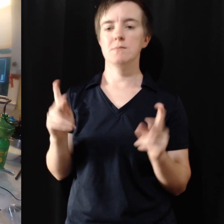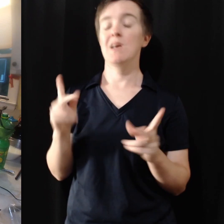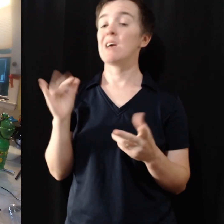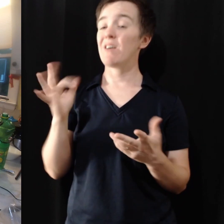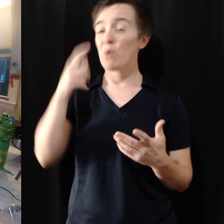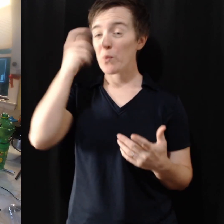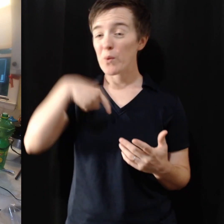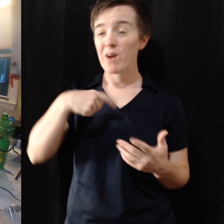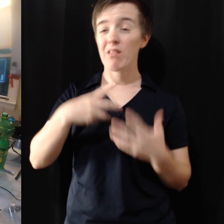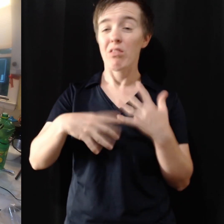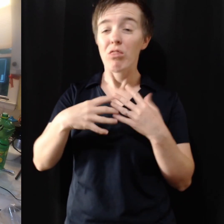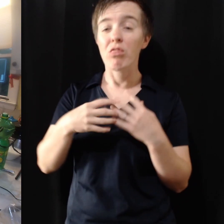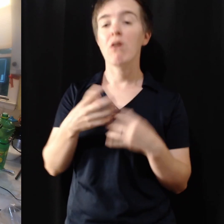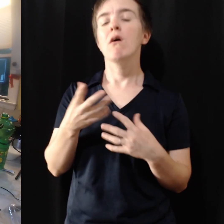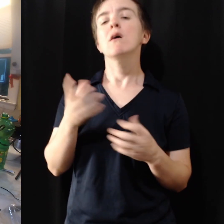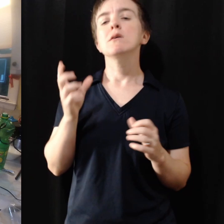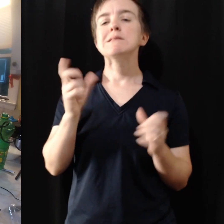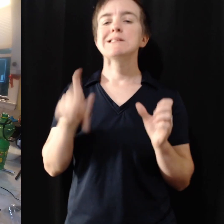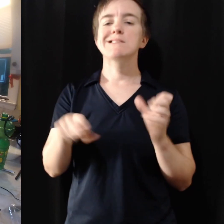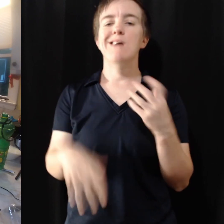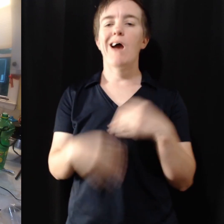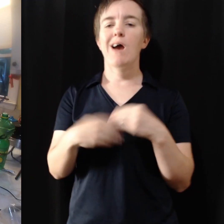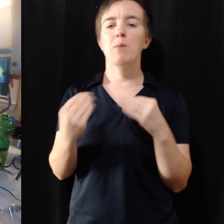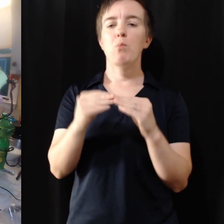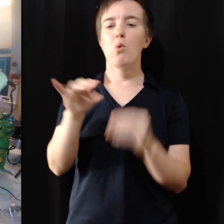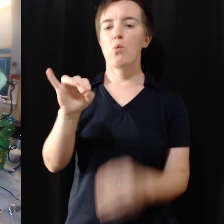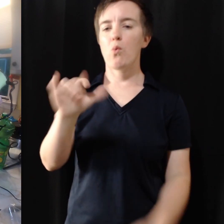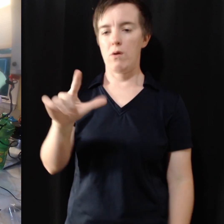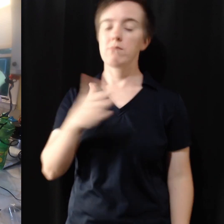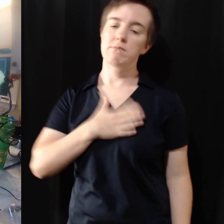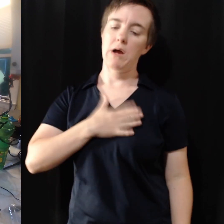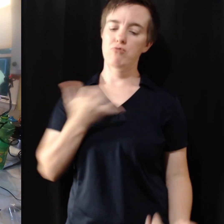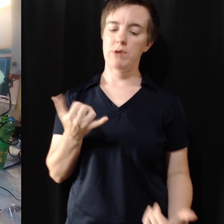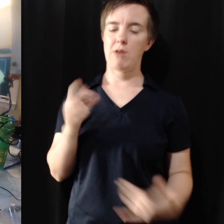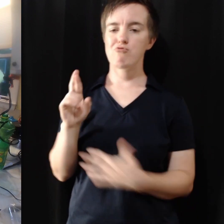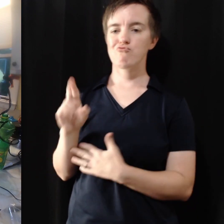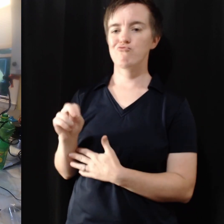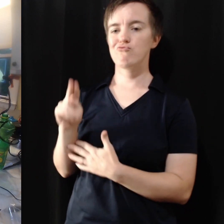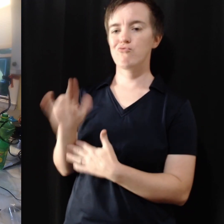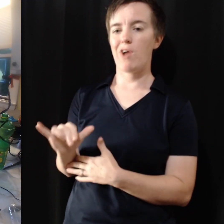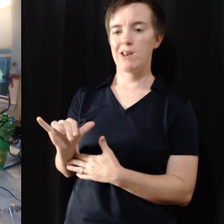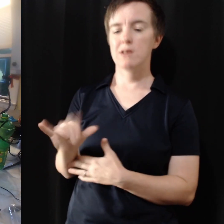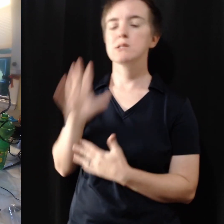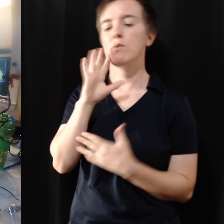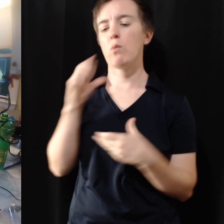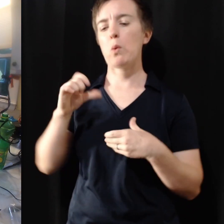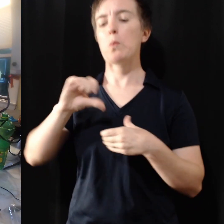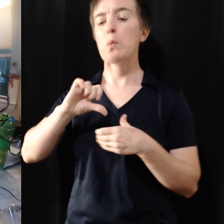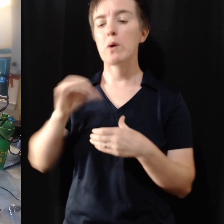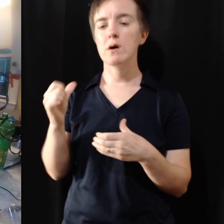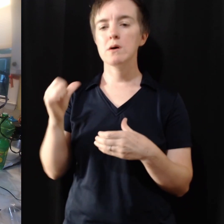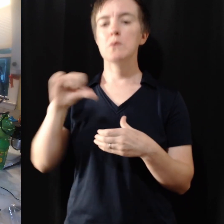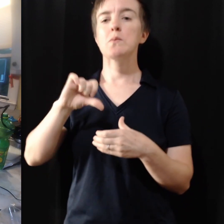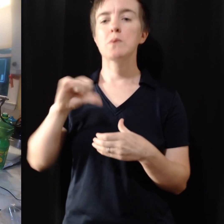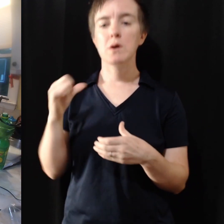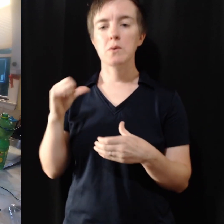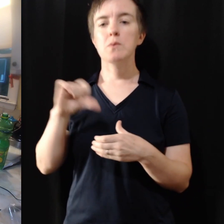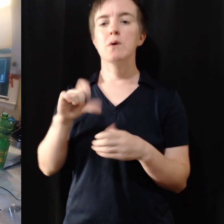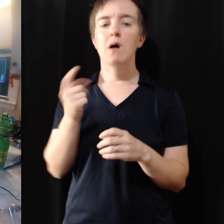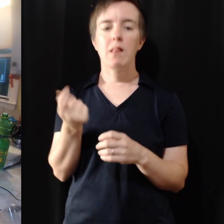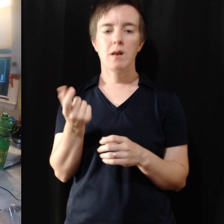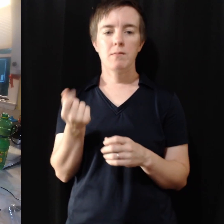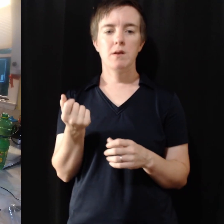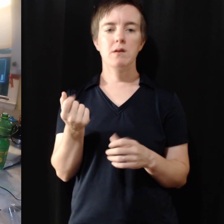Okay, and if it's runny, you just need more oil. So it's runny, so we're going to add more oil a little bit at a time until